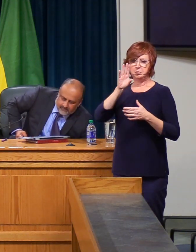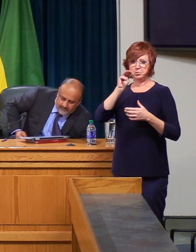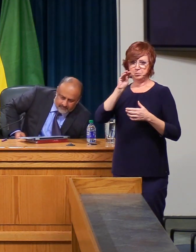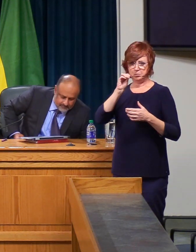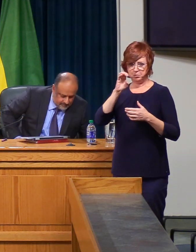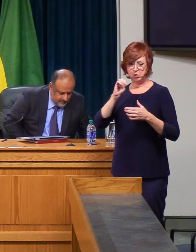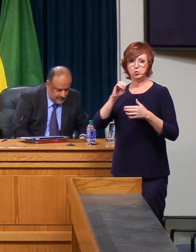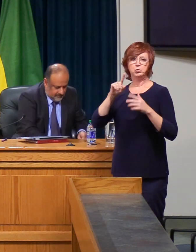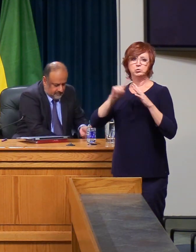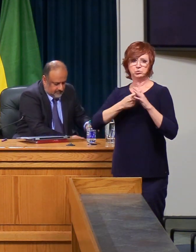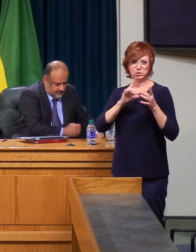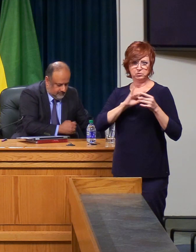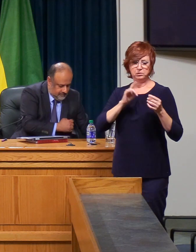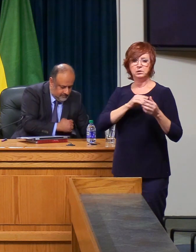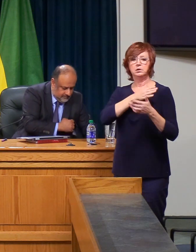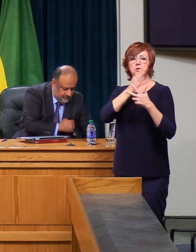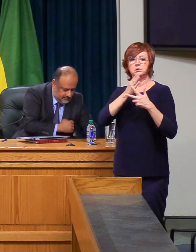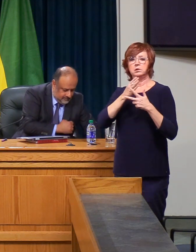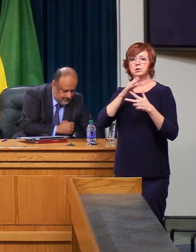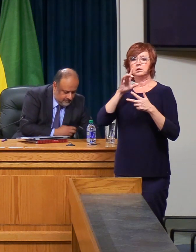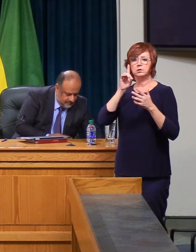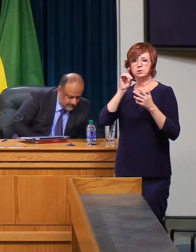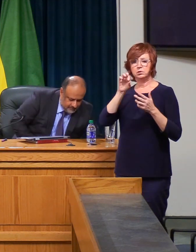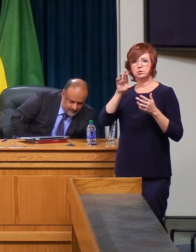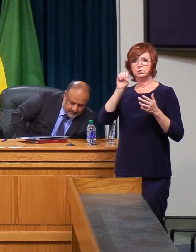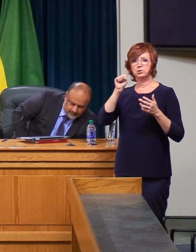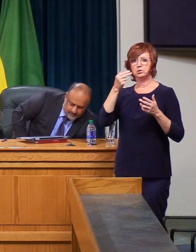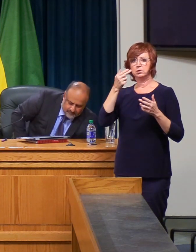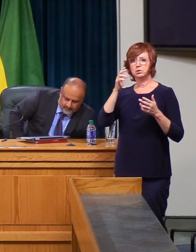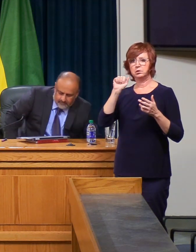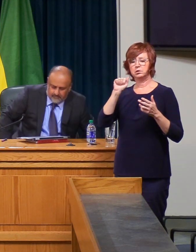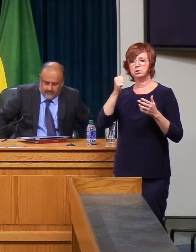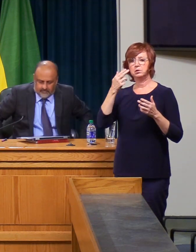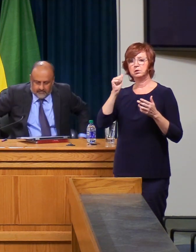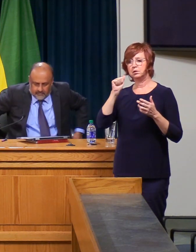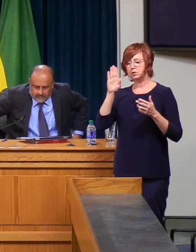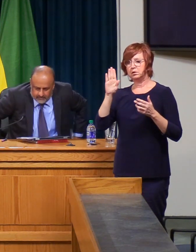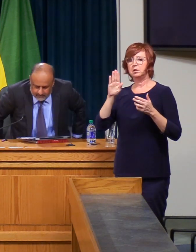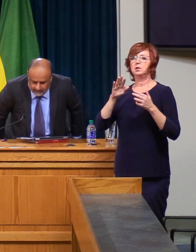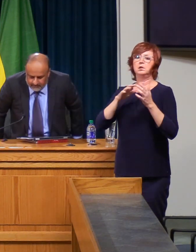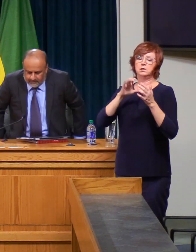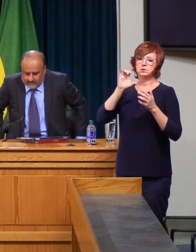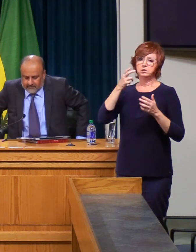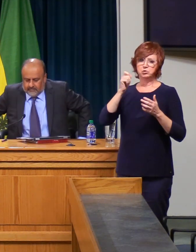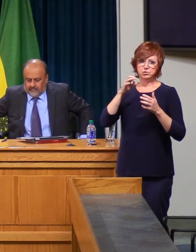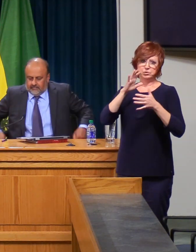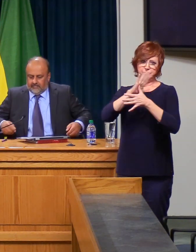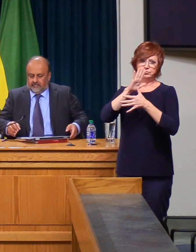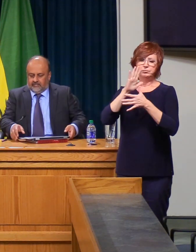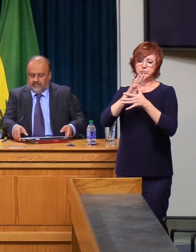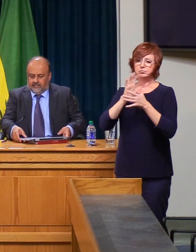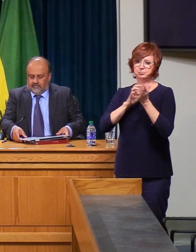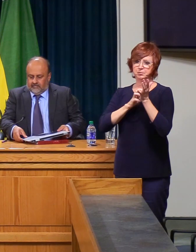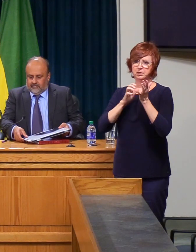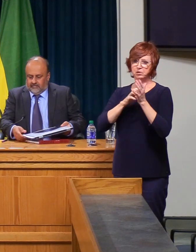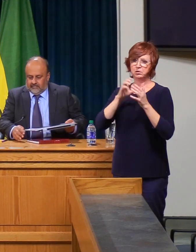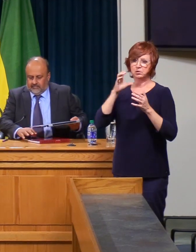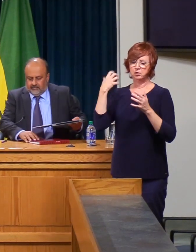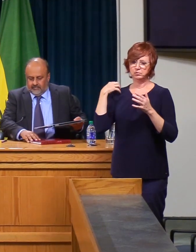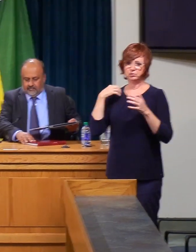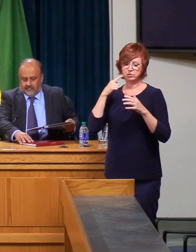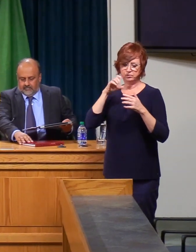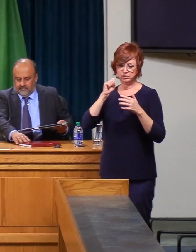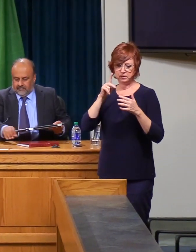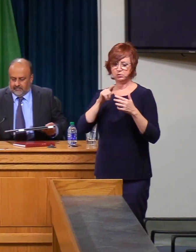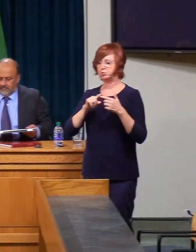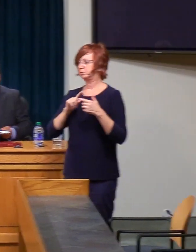brief update by Dr. Shahab, the Chief Medical Health Officer for Saskatchewan, on the number of cases today in Saskatchewan.